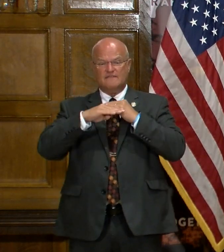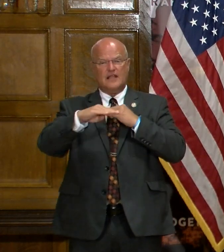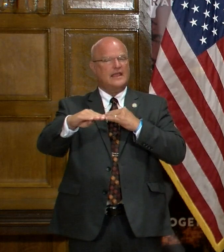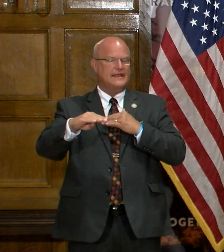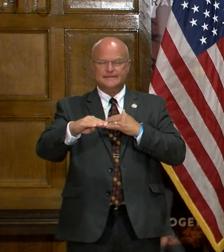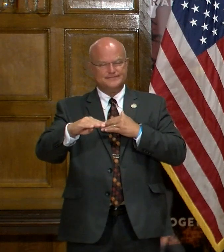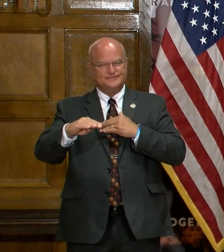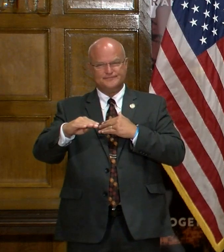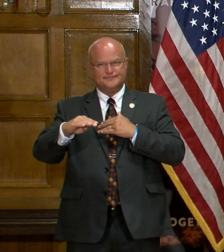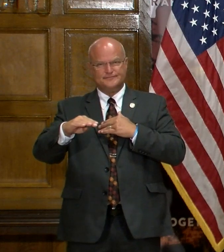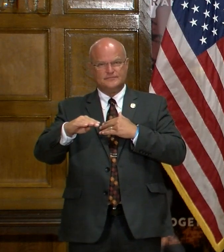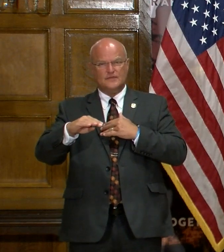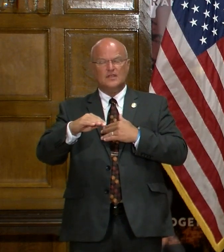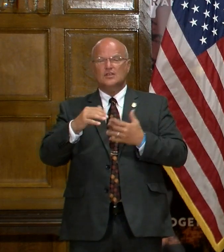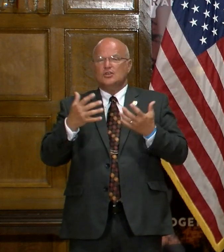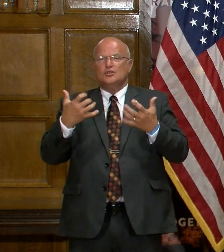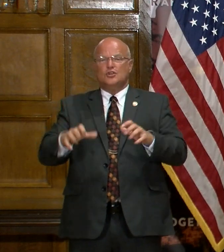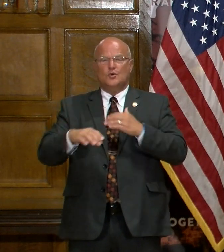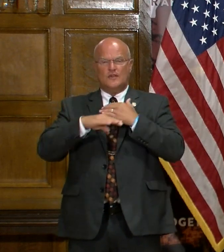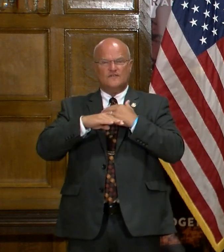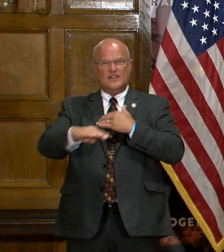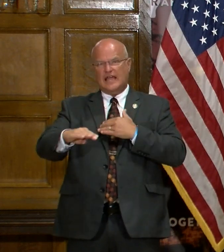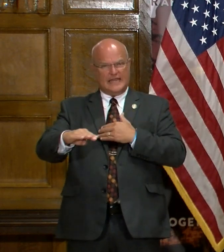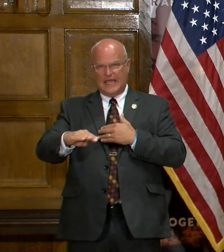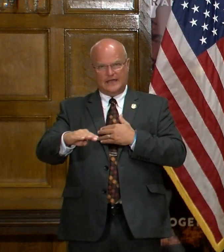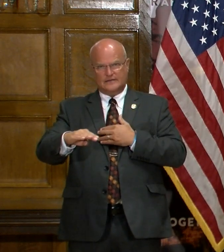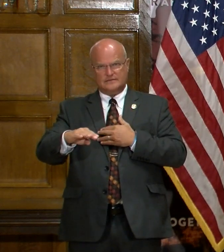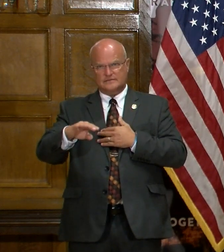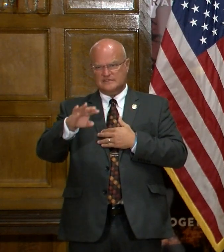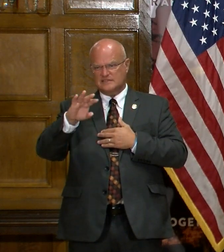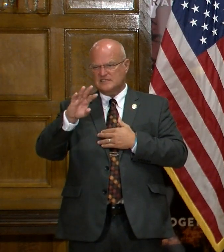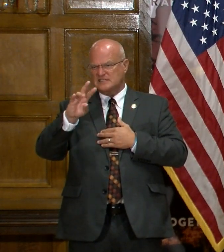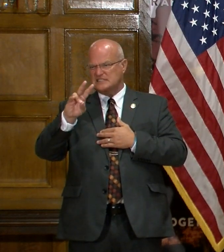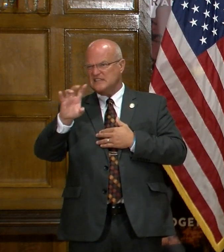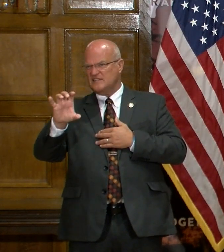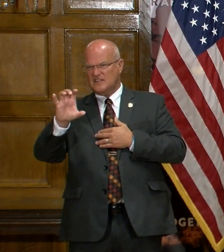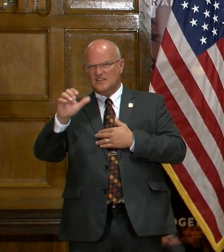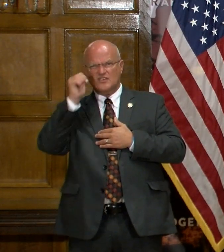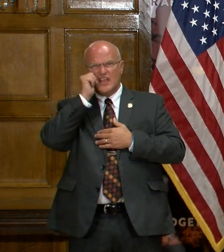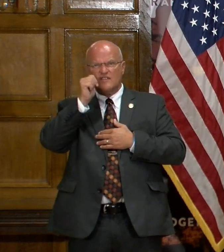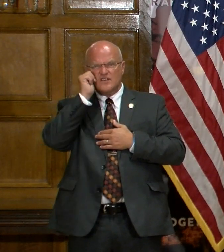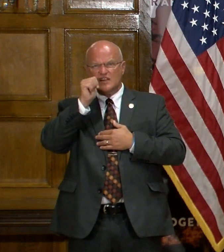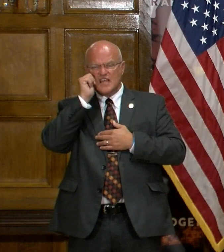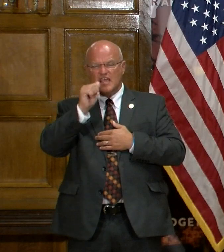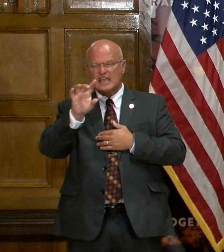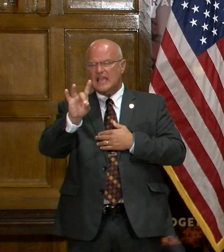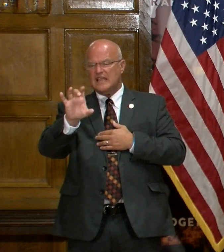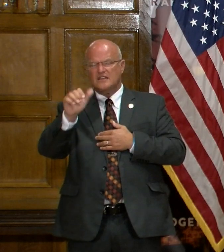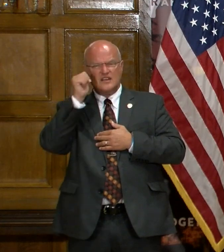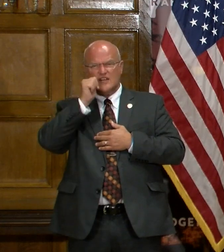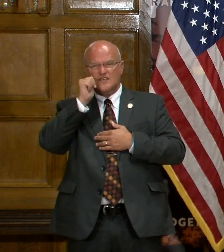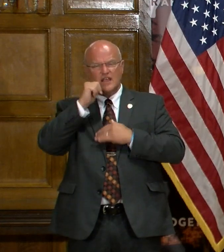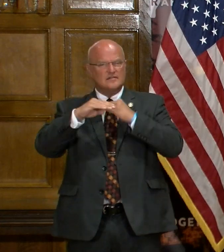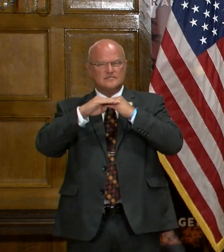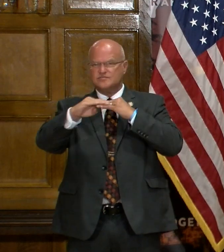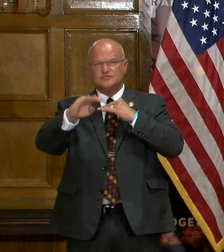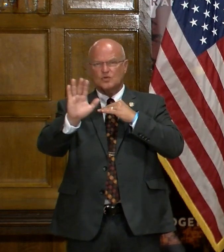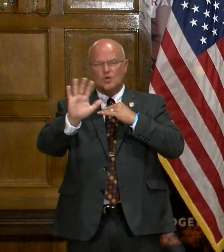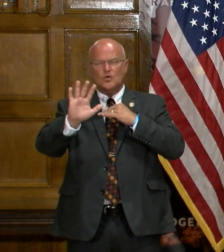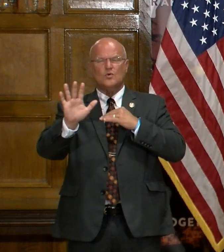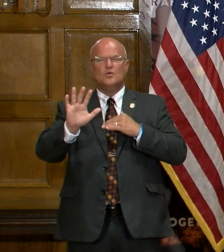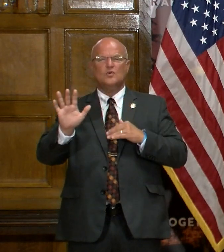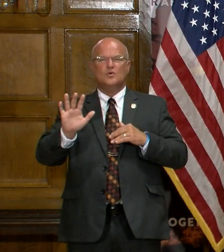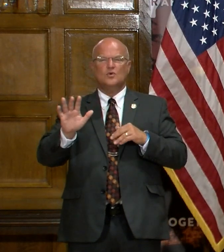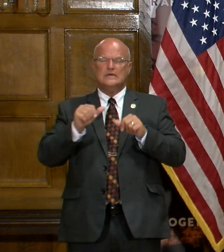it out. You don't want to flatten out at 700 cases a day or 800 cases a day. You've got